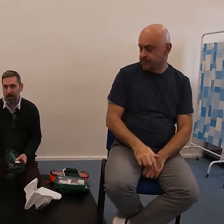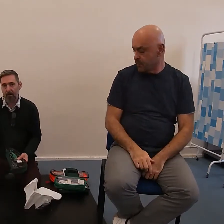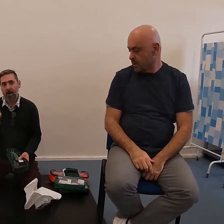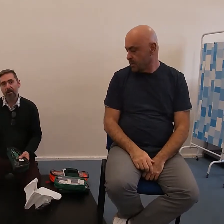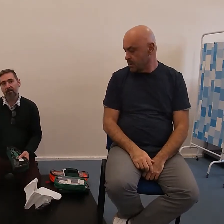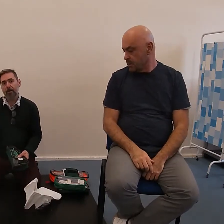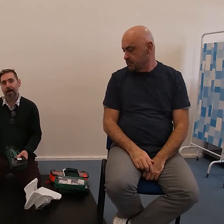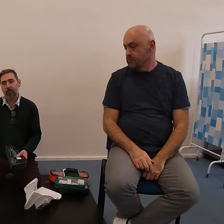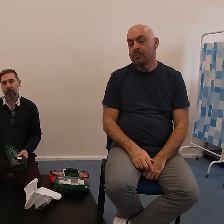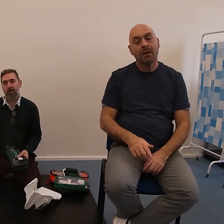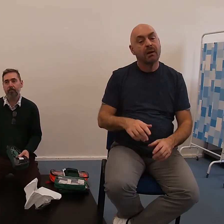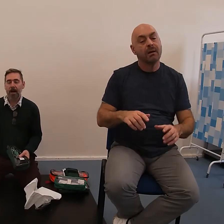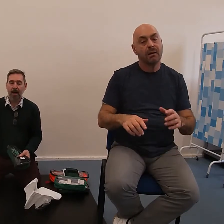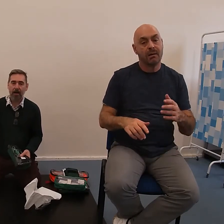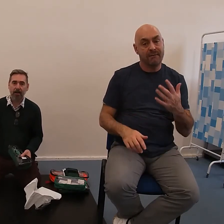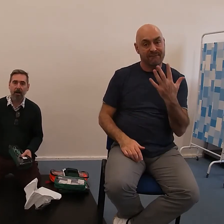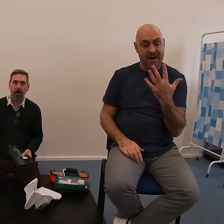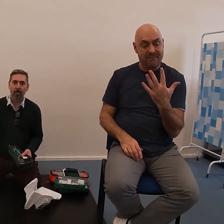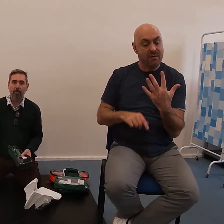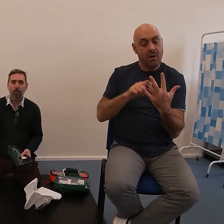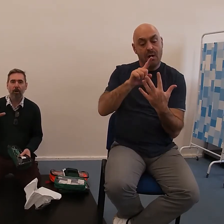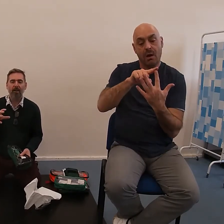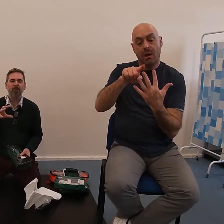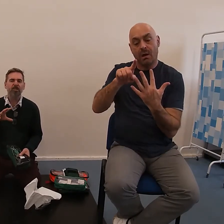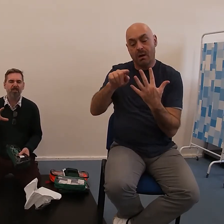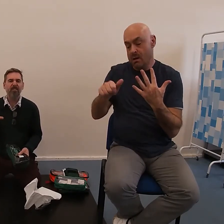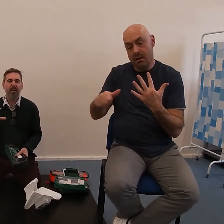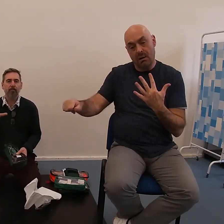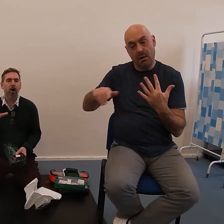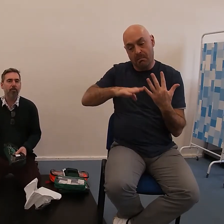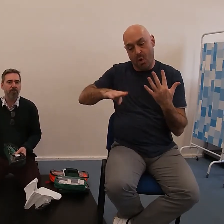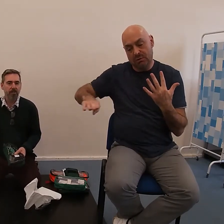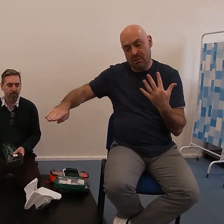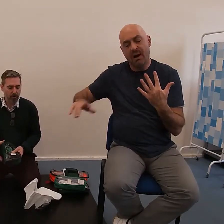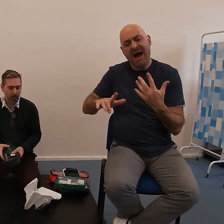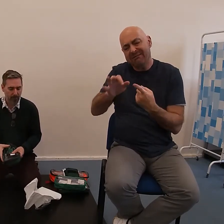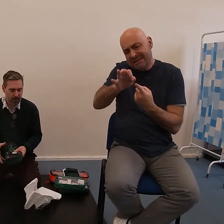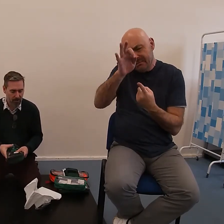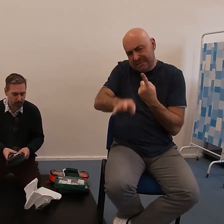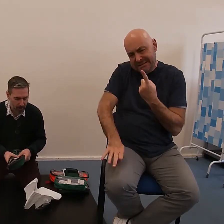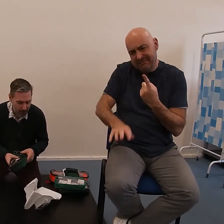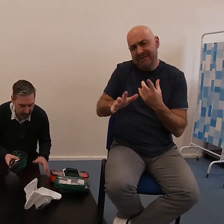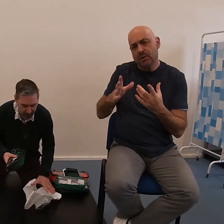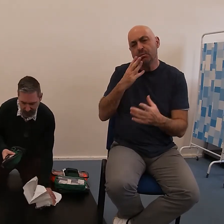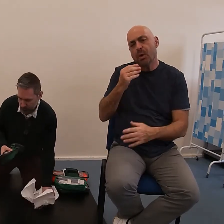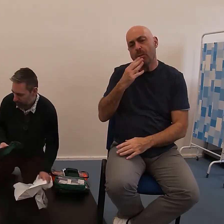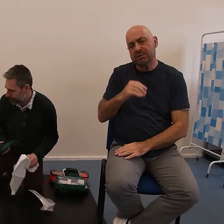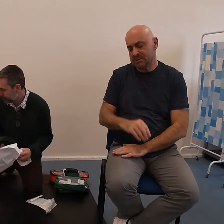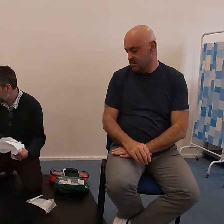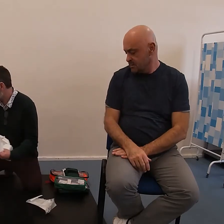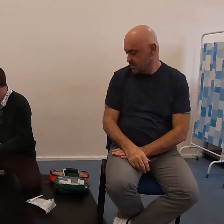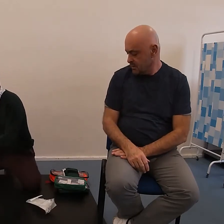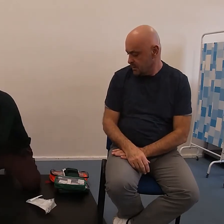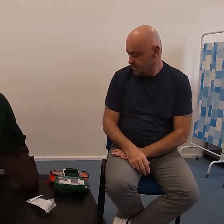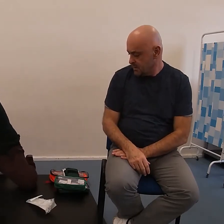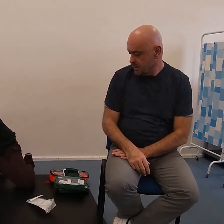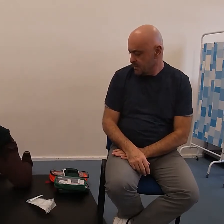From here on now, every other pouch in the bag will have specific purposes, but we'll obviously explain in this one.